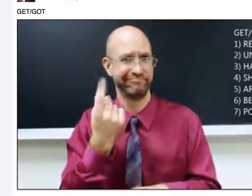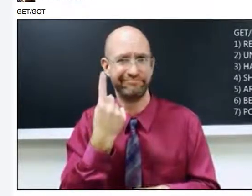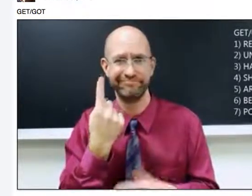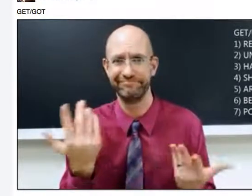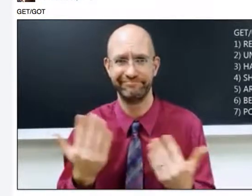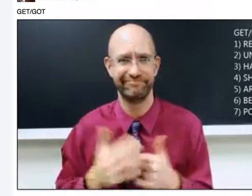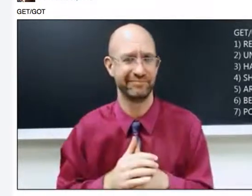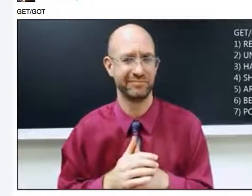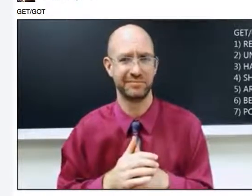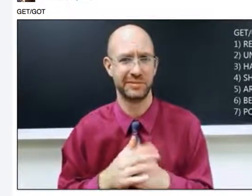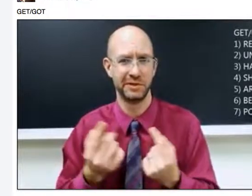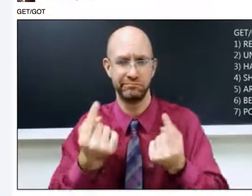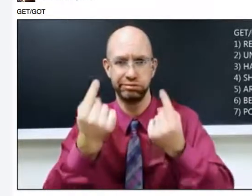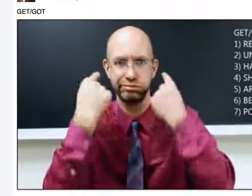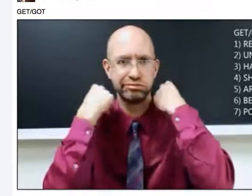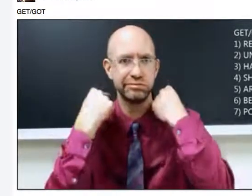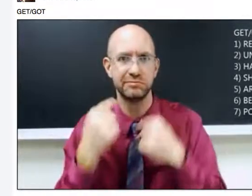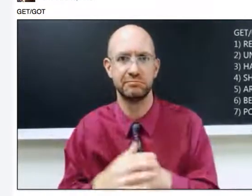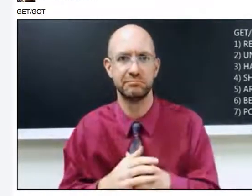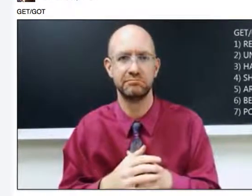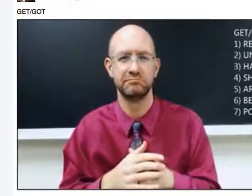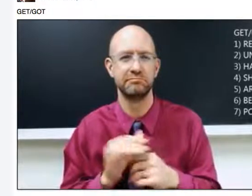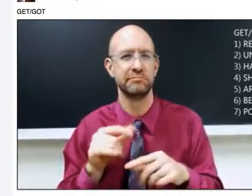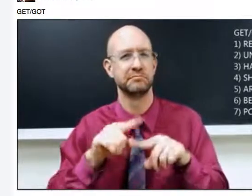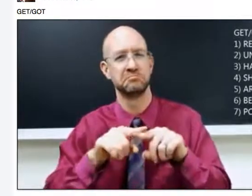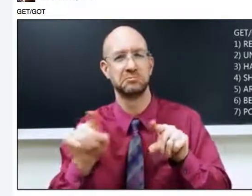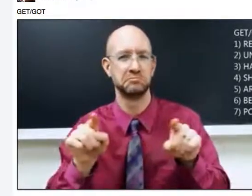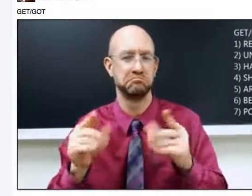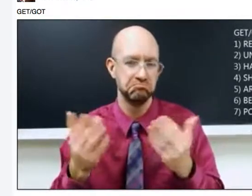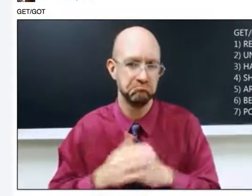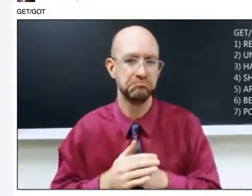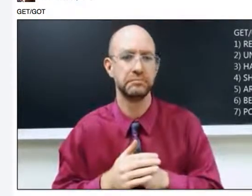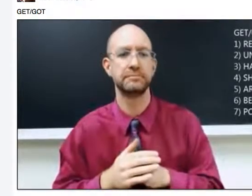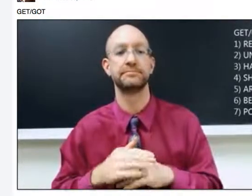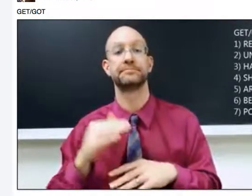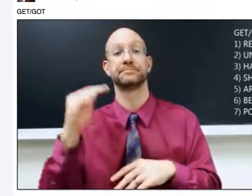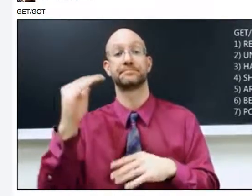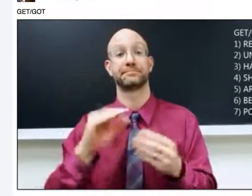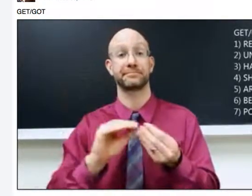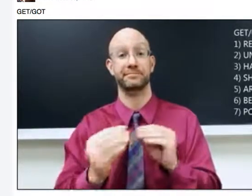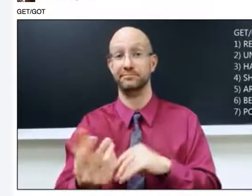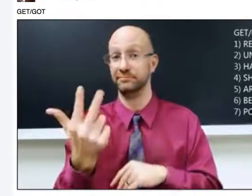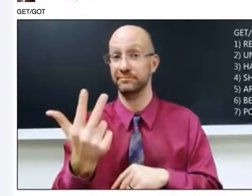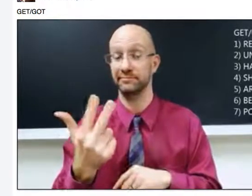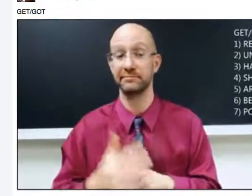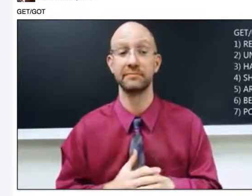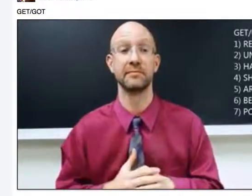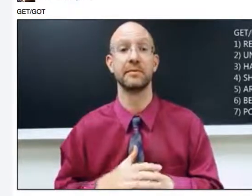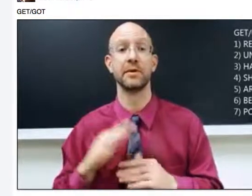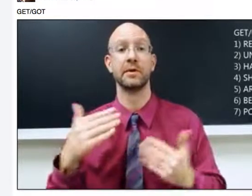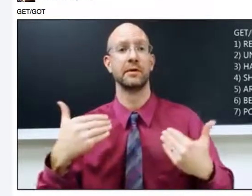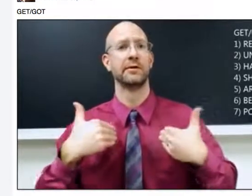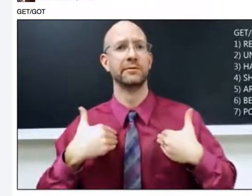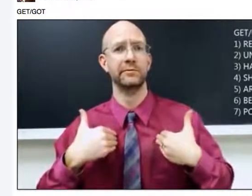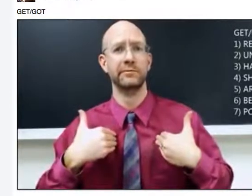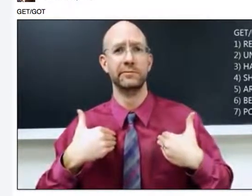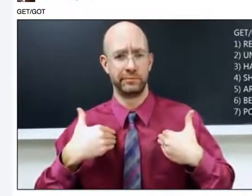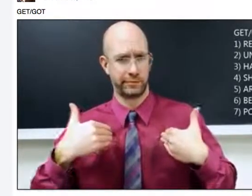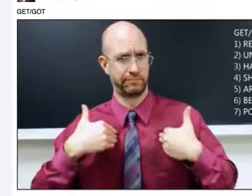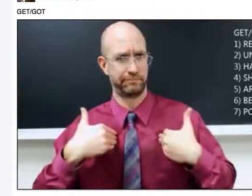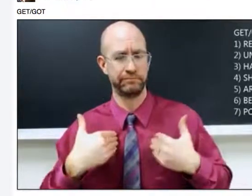You know, it's a habit to be like, I don't got this, I don't understand. It went straight over my head. Number